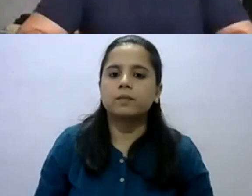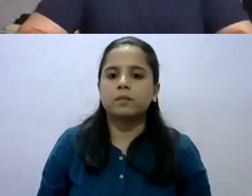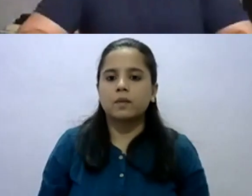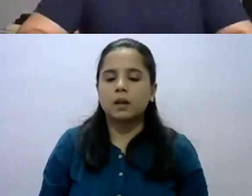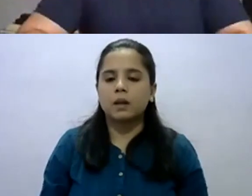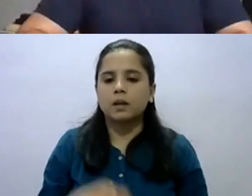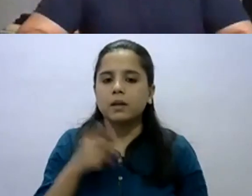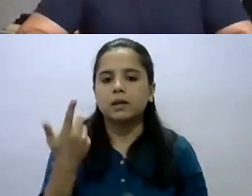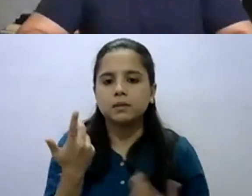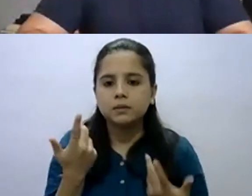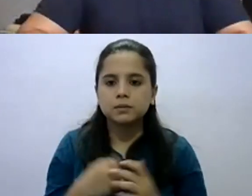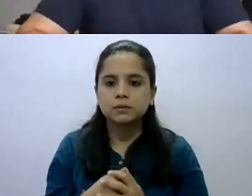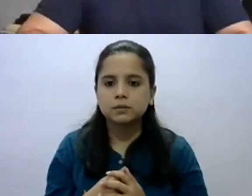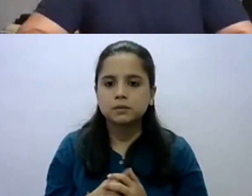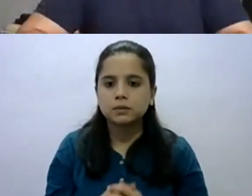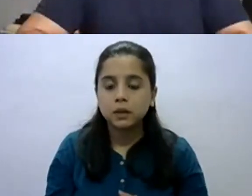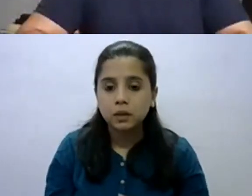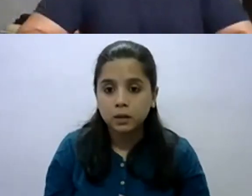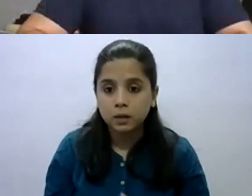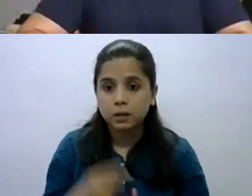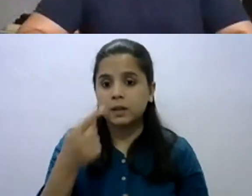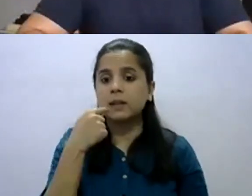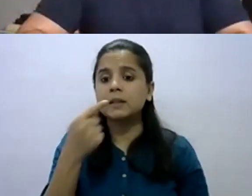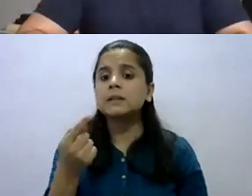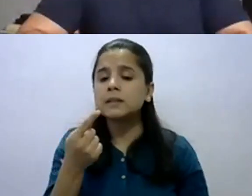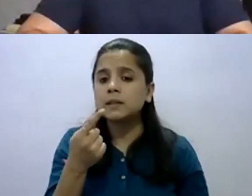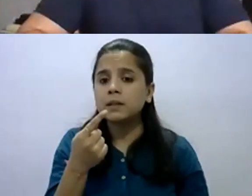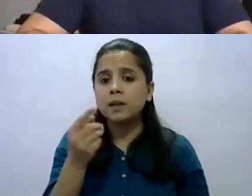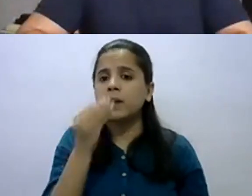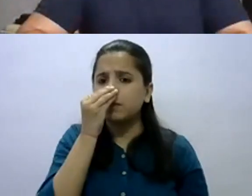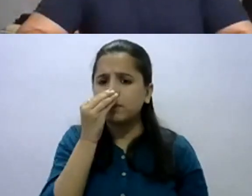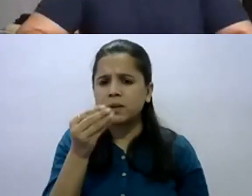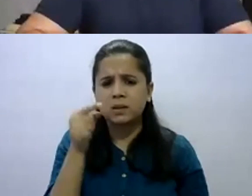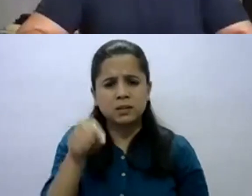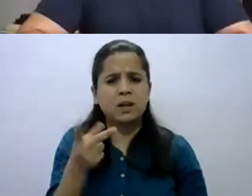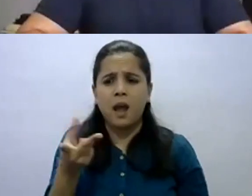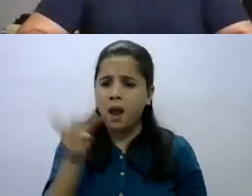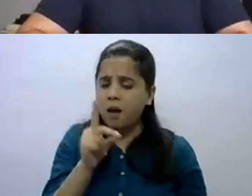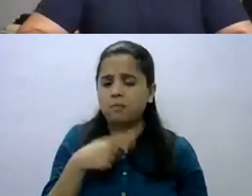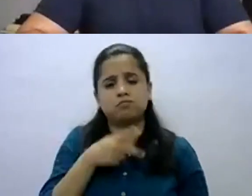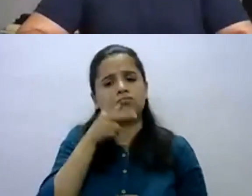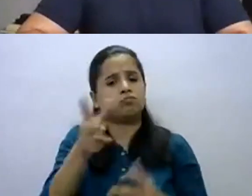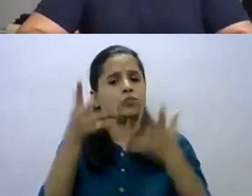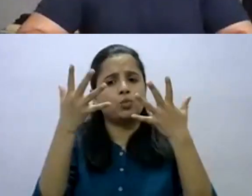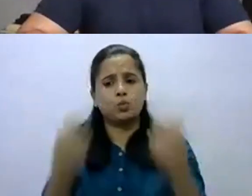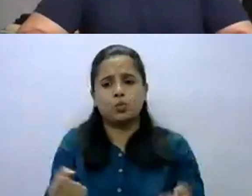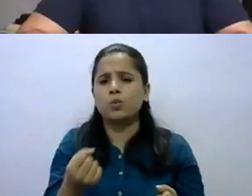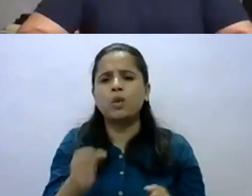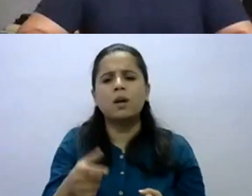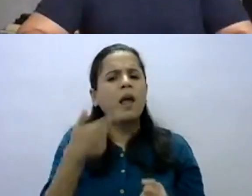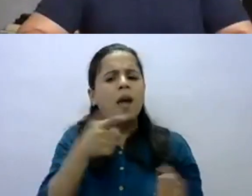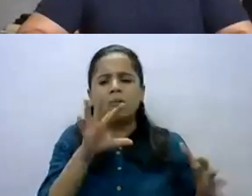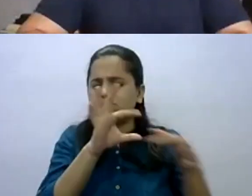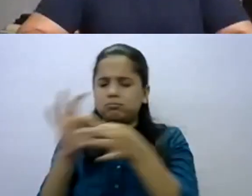Hello. Yeah. Yeah, please just say it again here. There is absolutely no